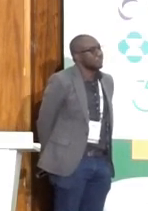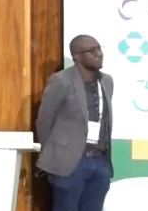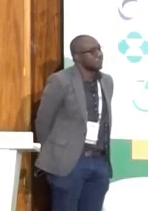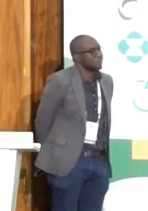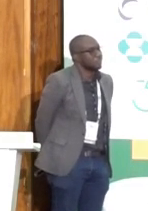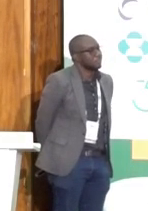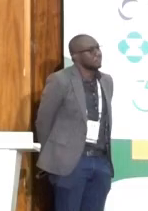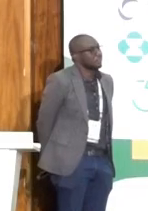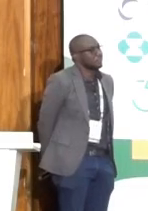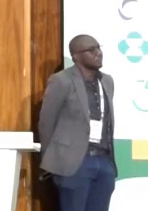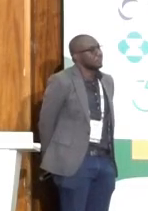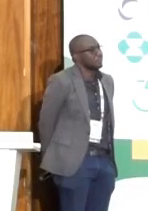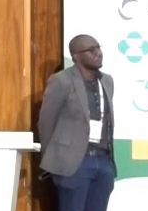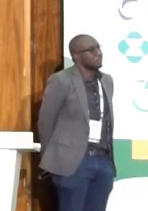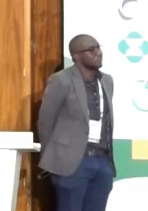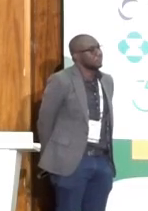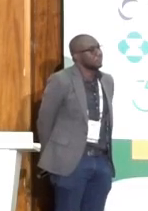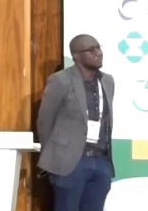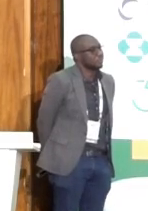key populations